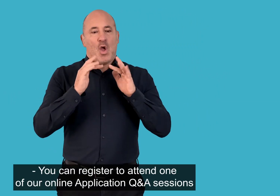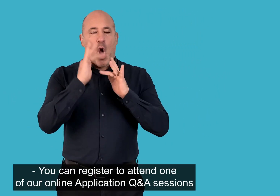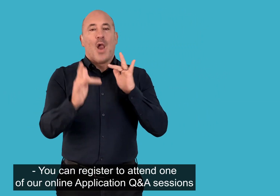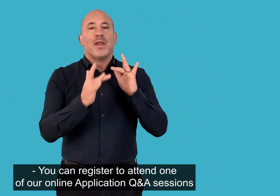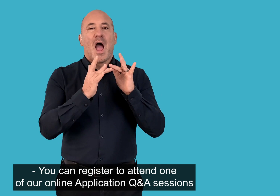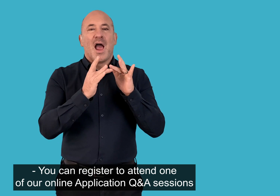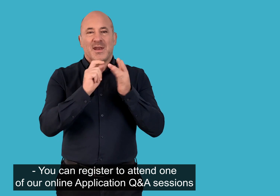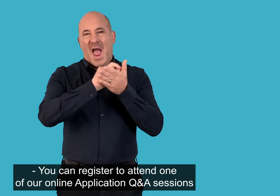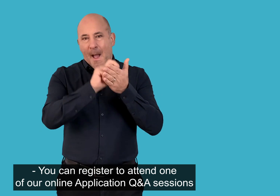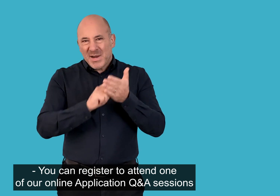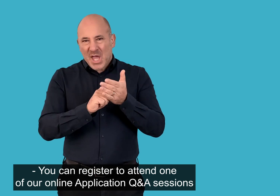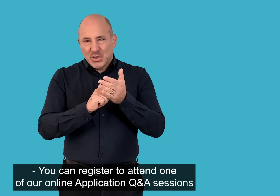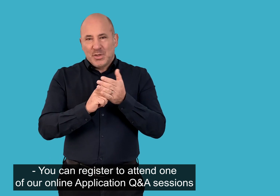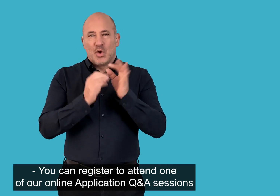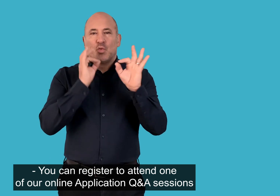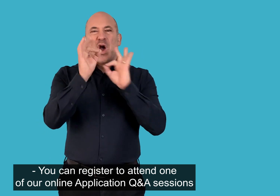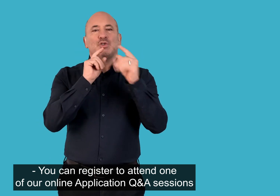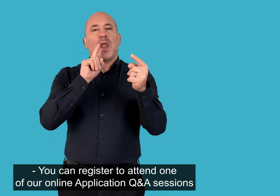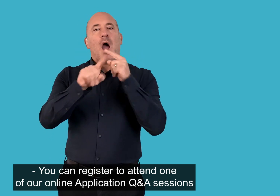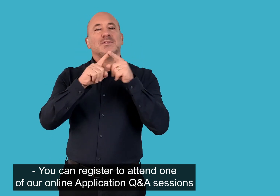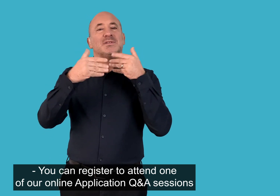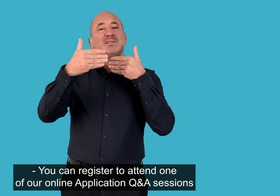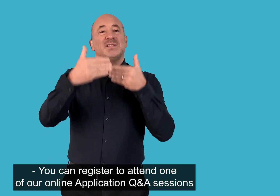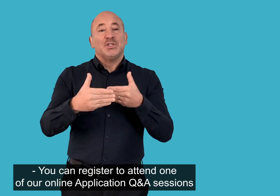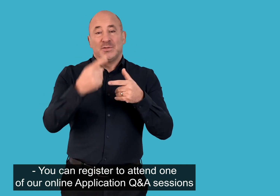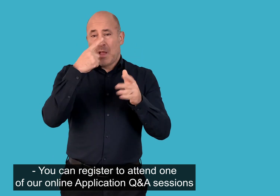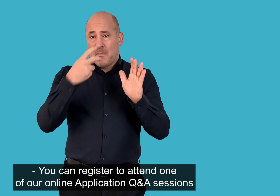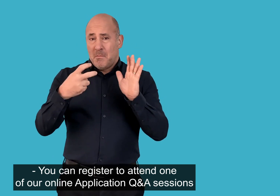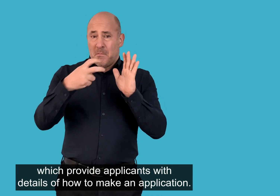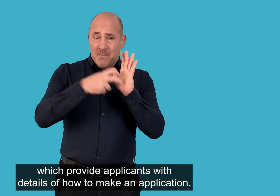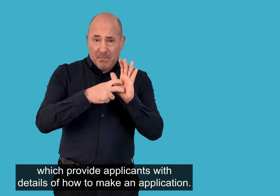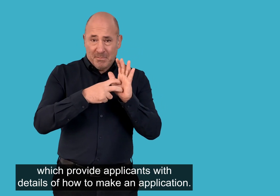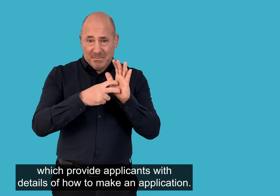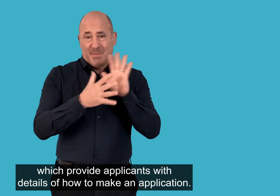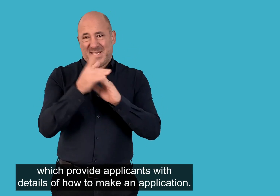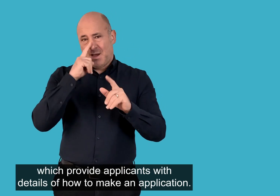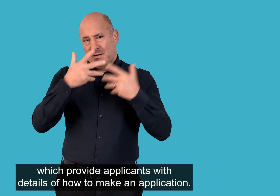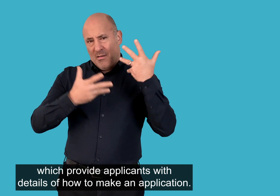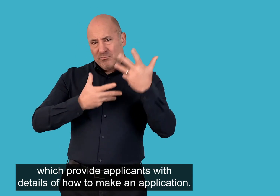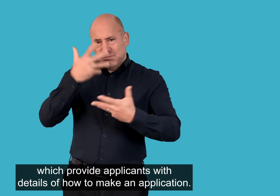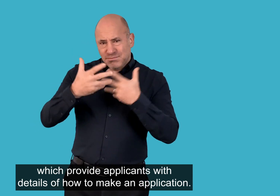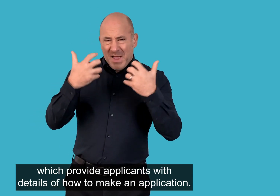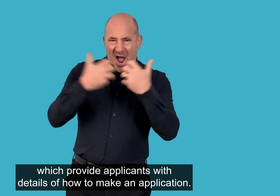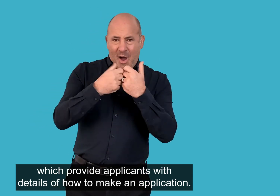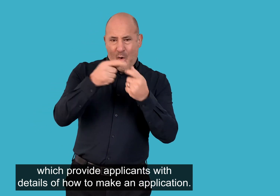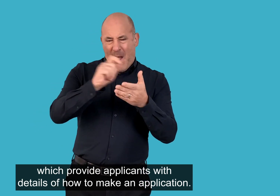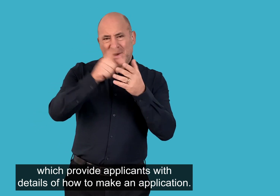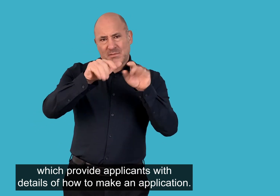You can register to attend one of our online application Q&A sessions, which provide applicants with details of how to make